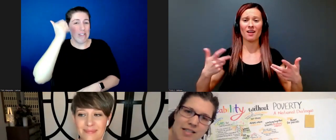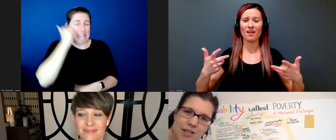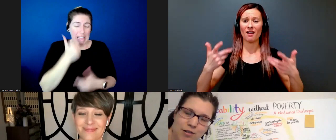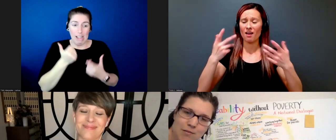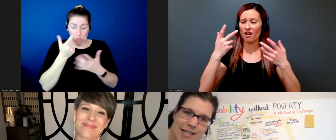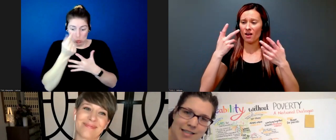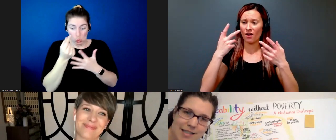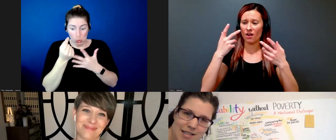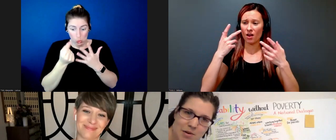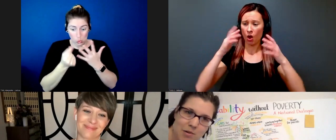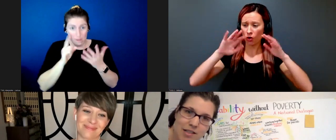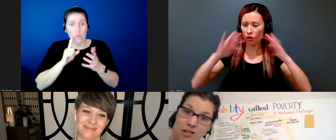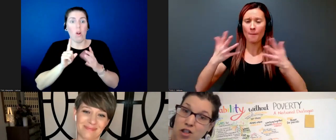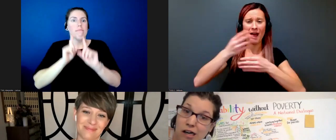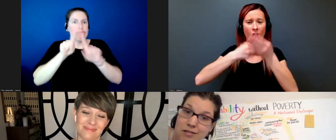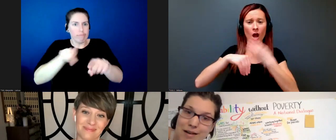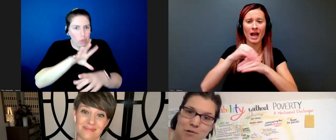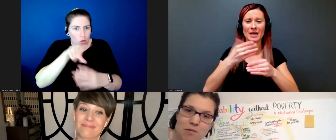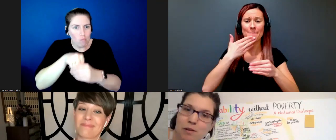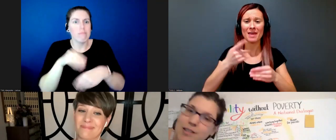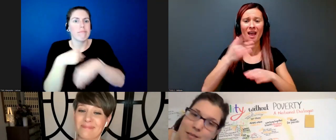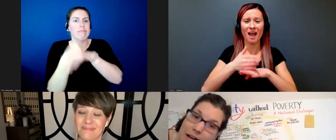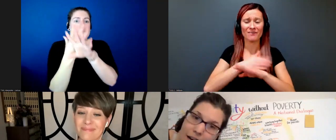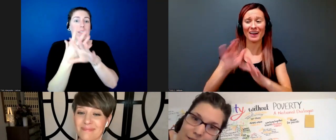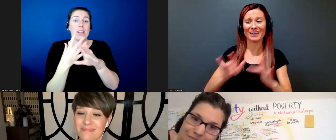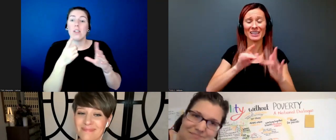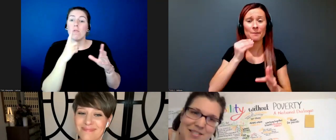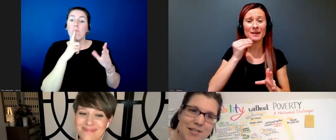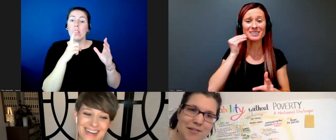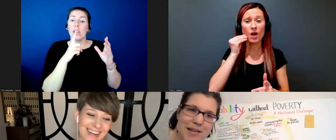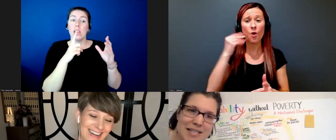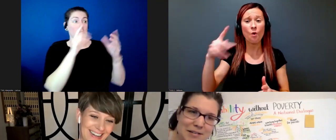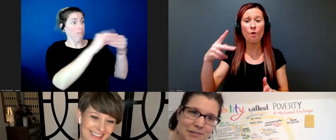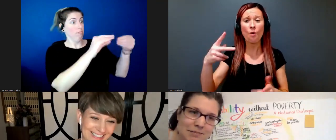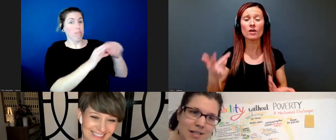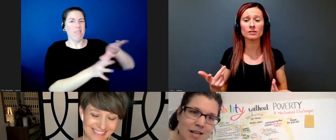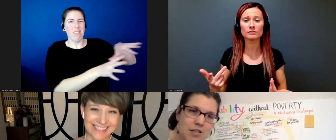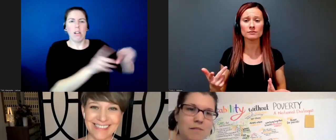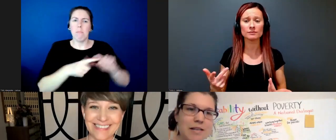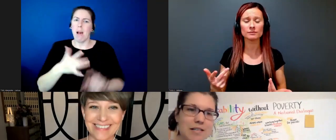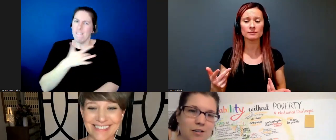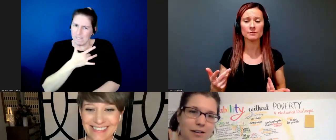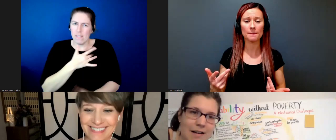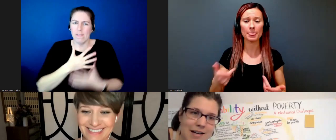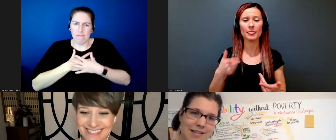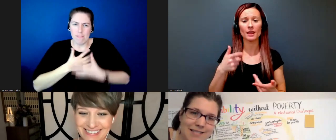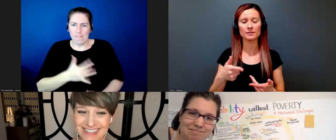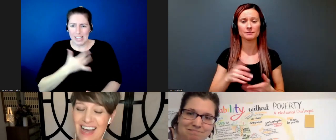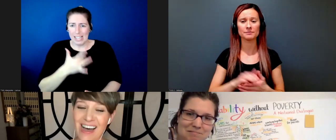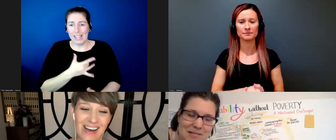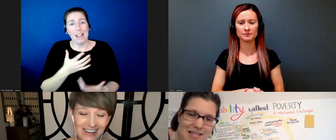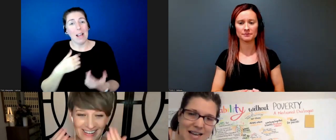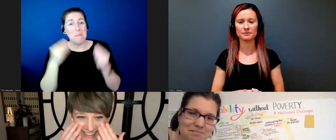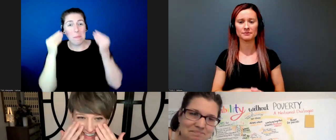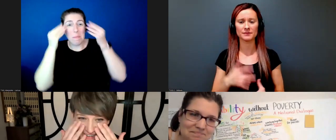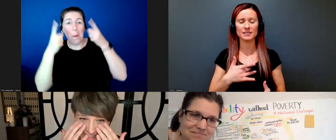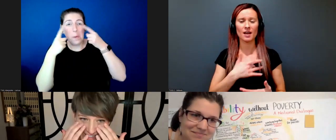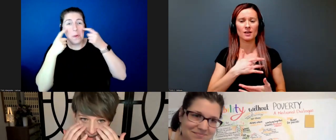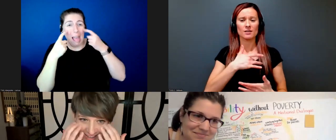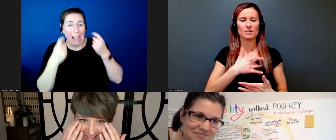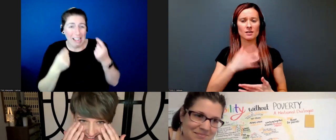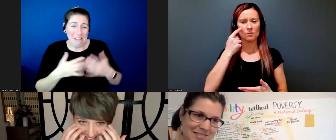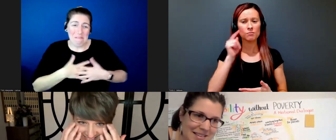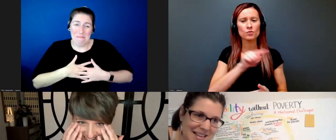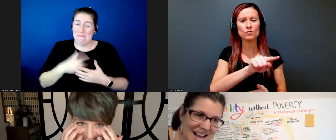that's what resonates for me. And it's less about what's in the chart and more about what's in my heart. So thank you. Sorry, make you cry, Amanda. Oh, every